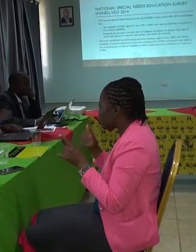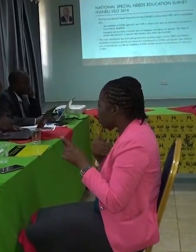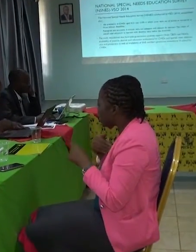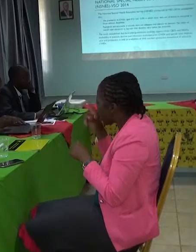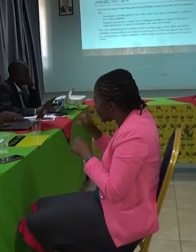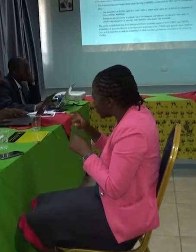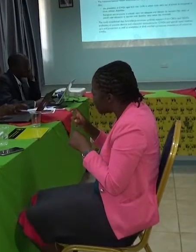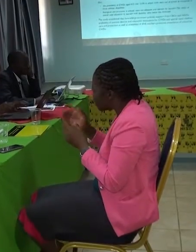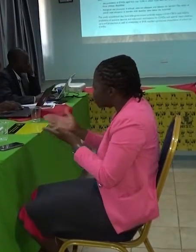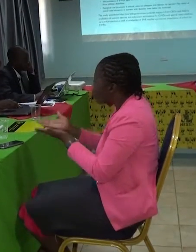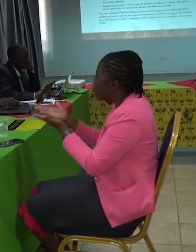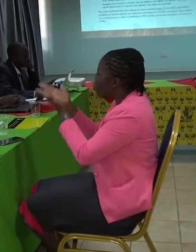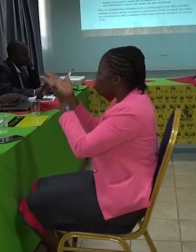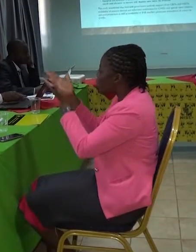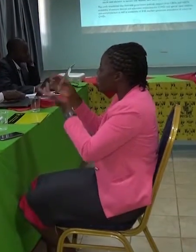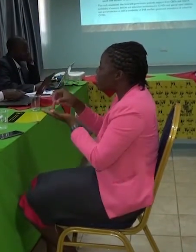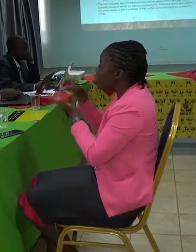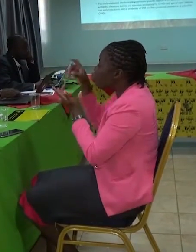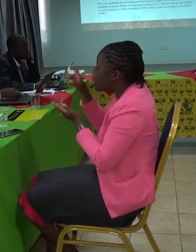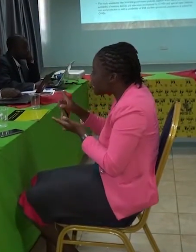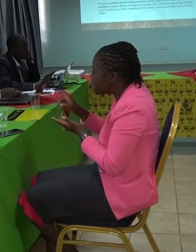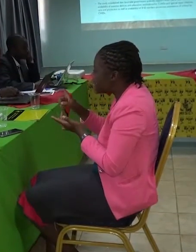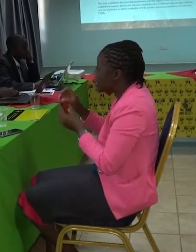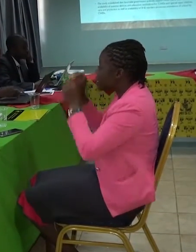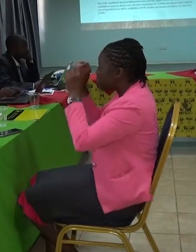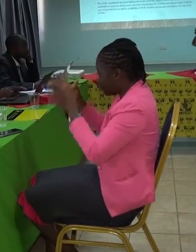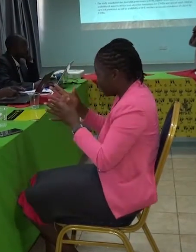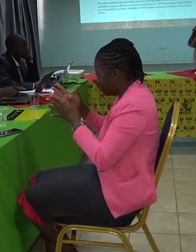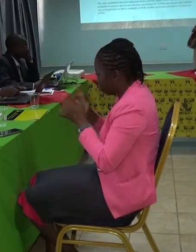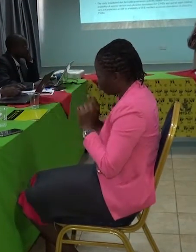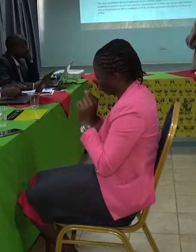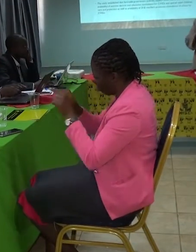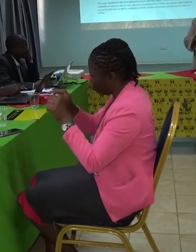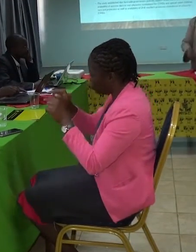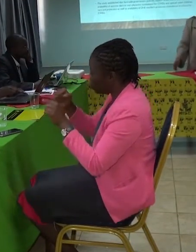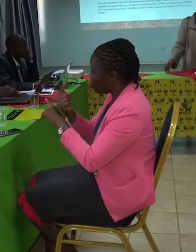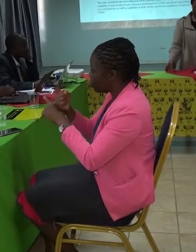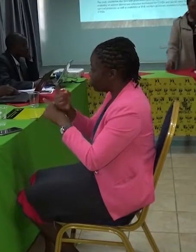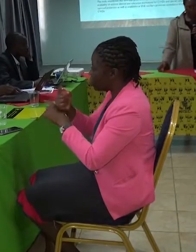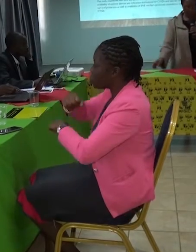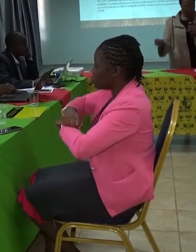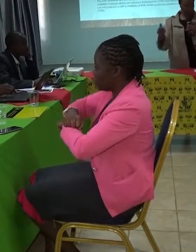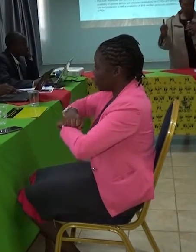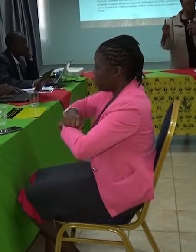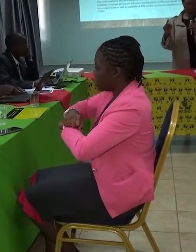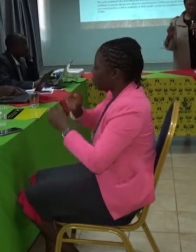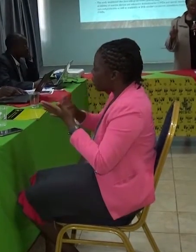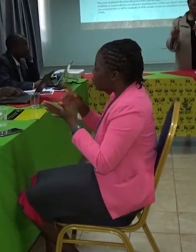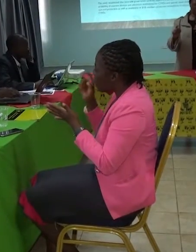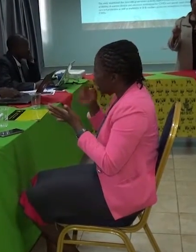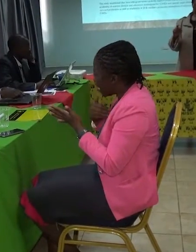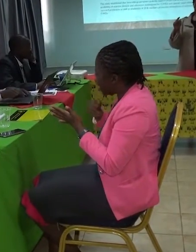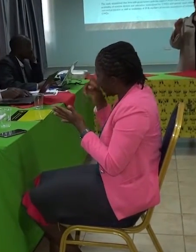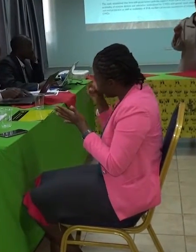to promote SNE teachers' attendance of school by CWDs. There was need to